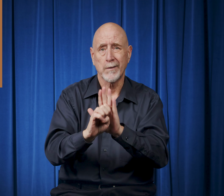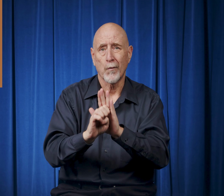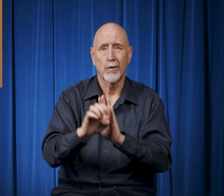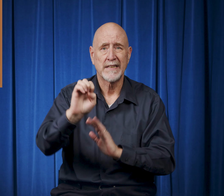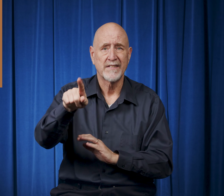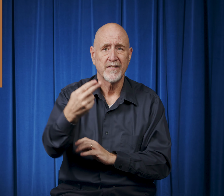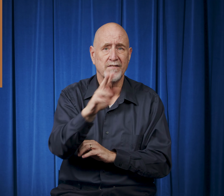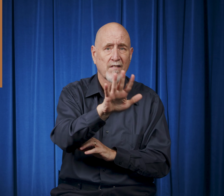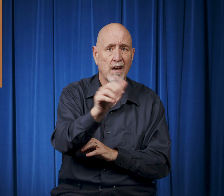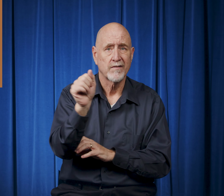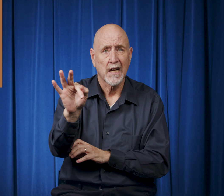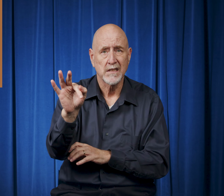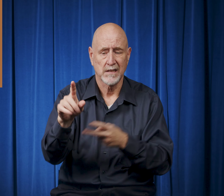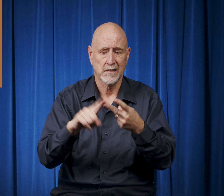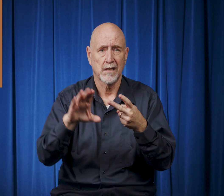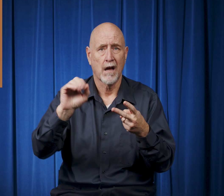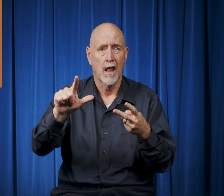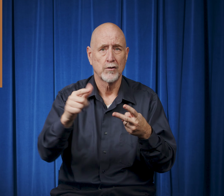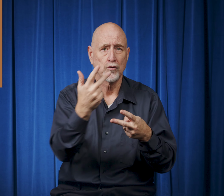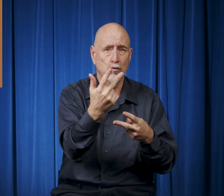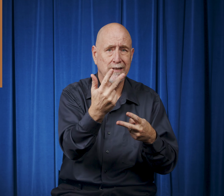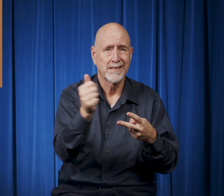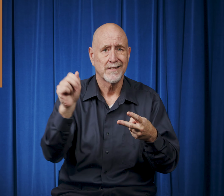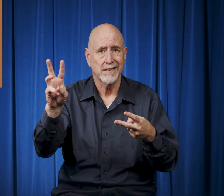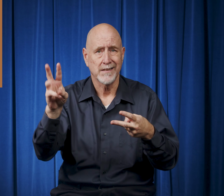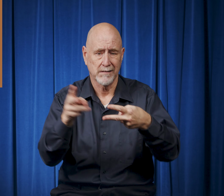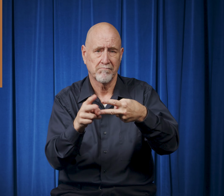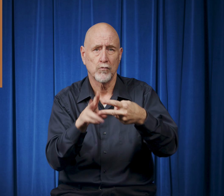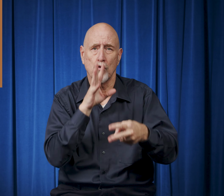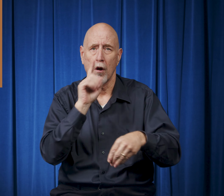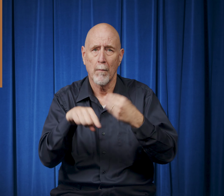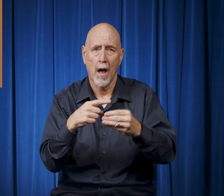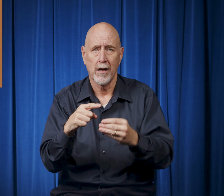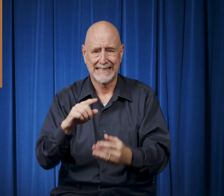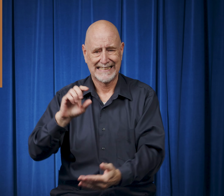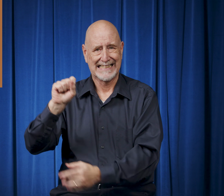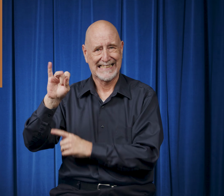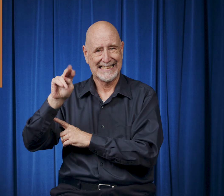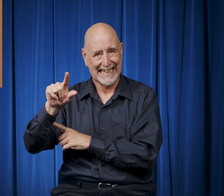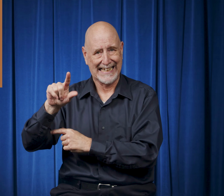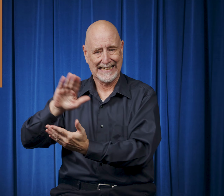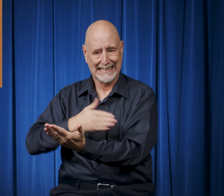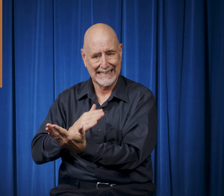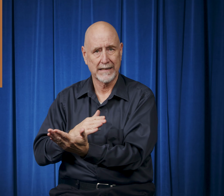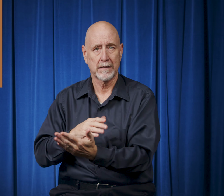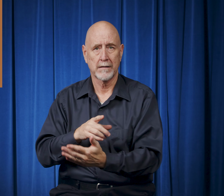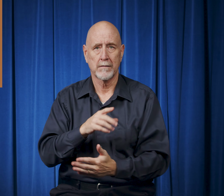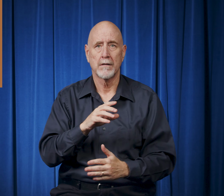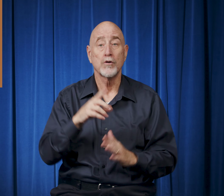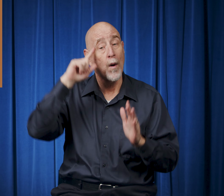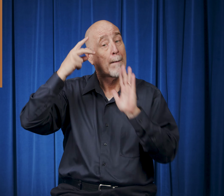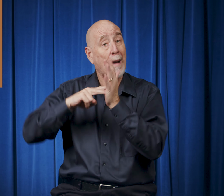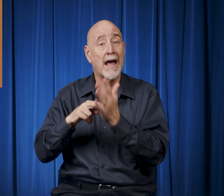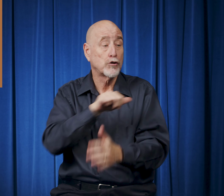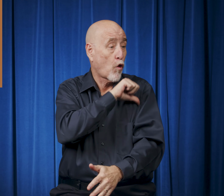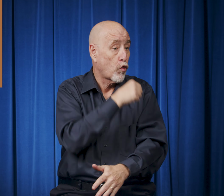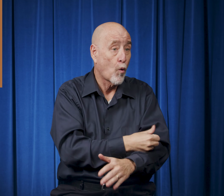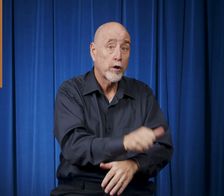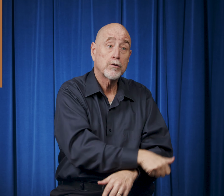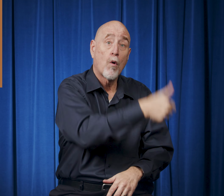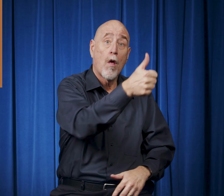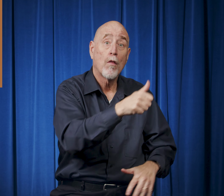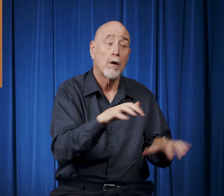5, verse 19, and Colossians 3, verse 16 that speak only of singing. And that implies there is no authority to do